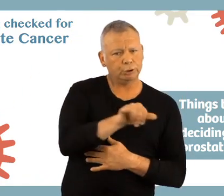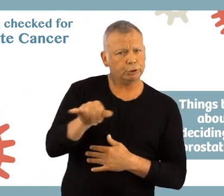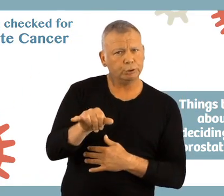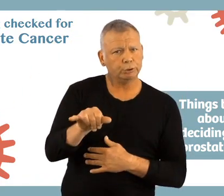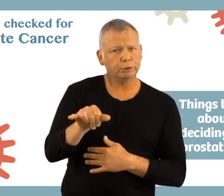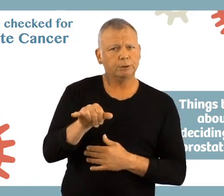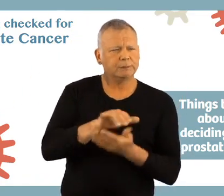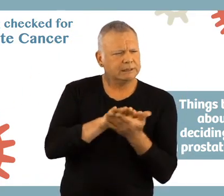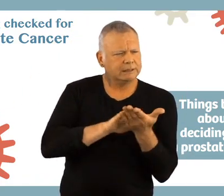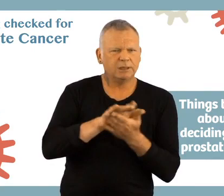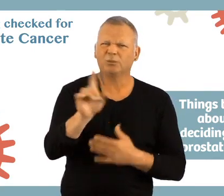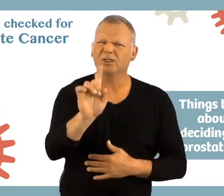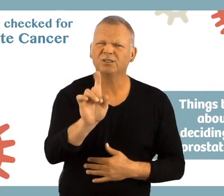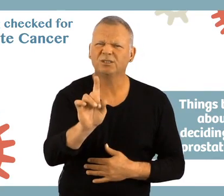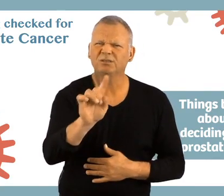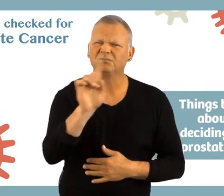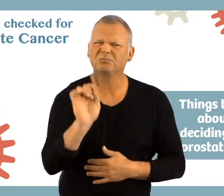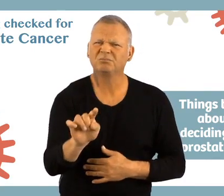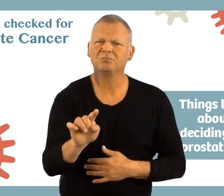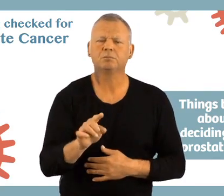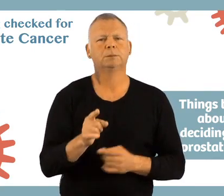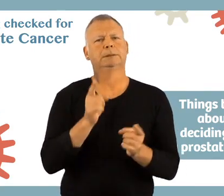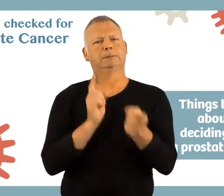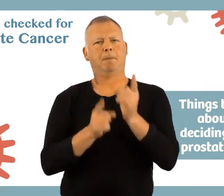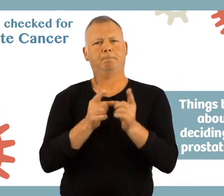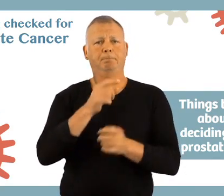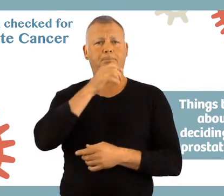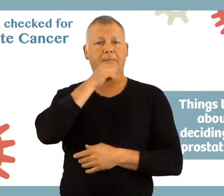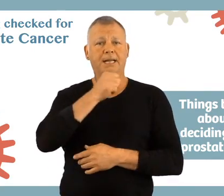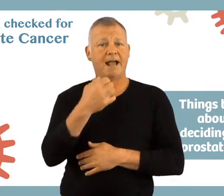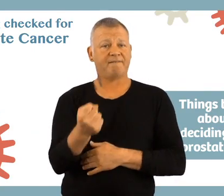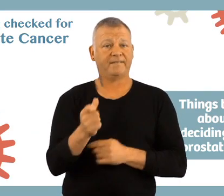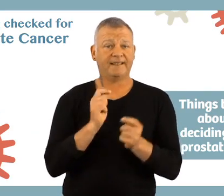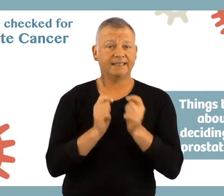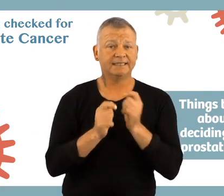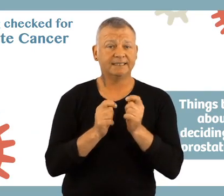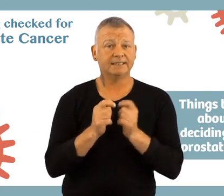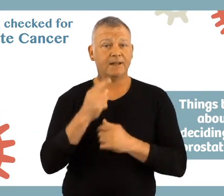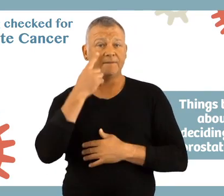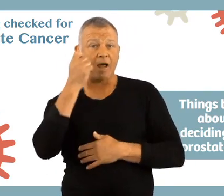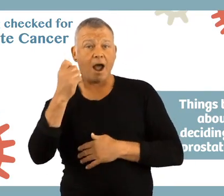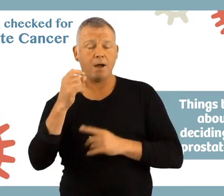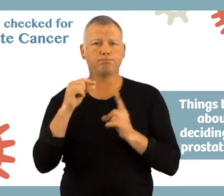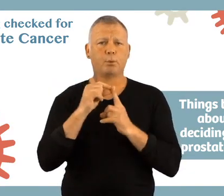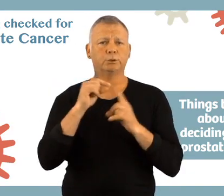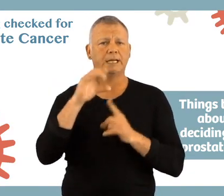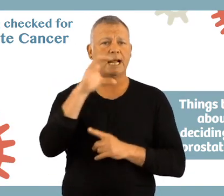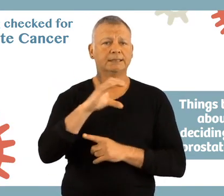So some men found to have cancer may have further tests and treatments they don't need because their cancer was